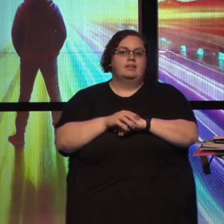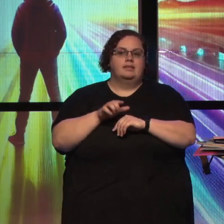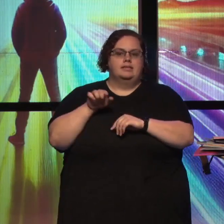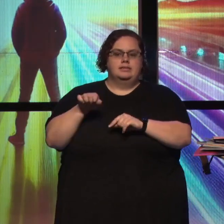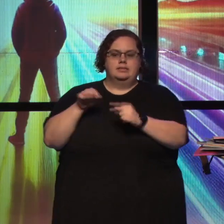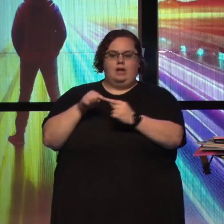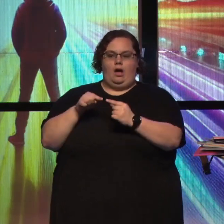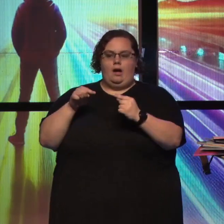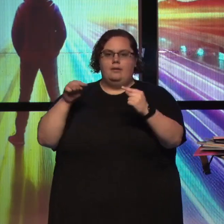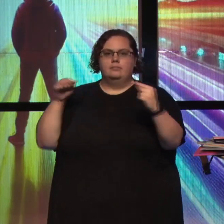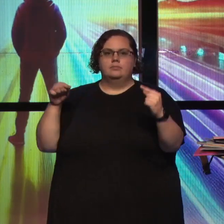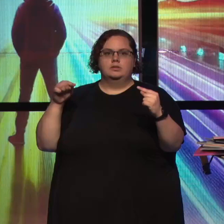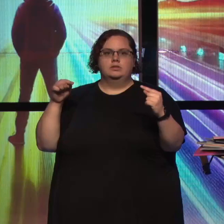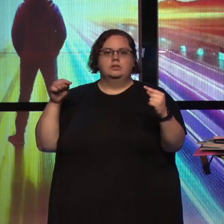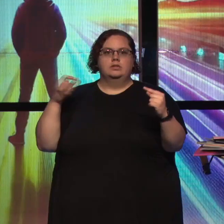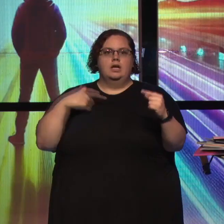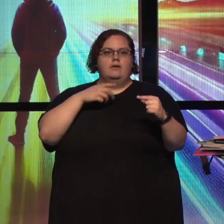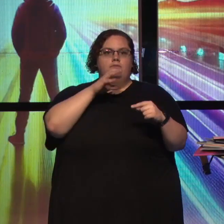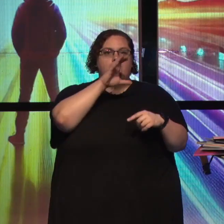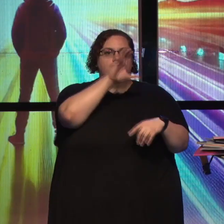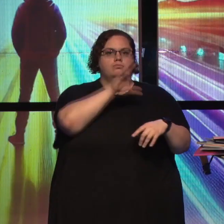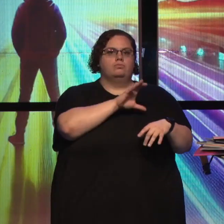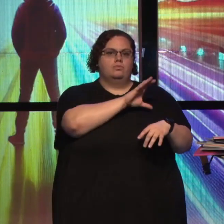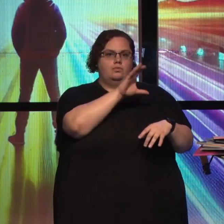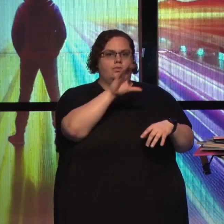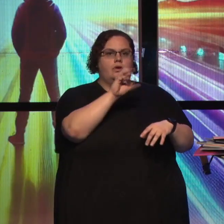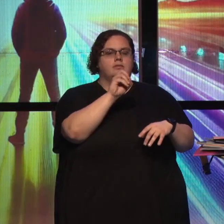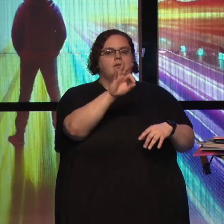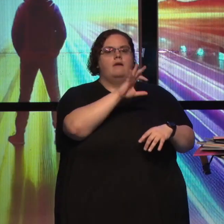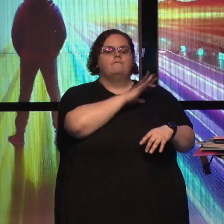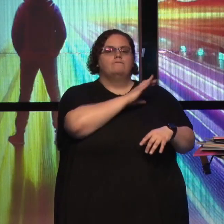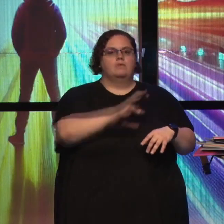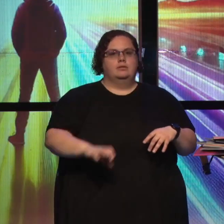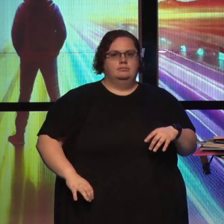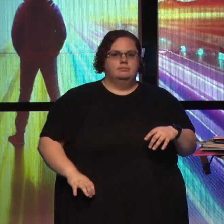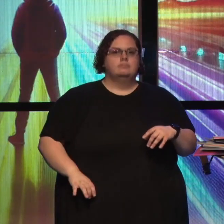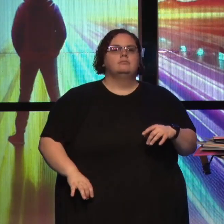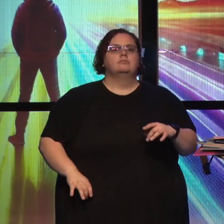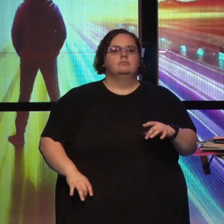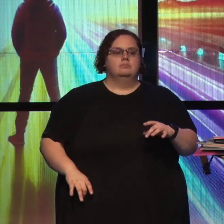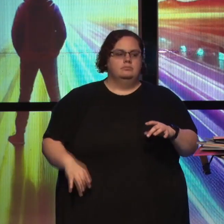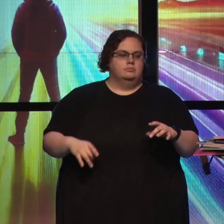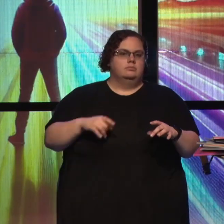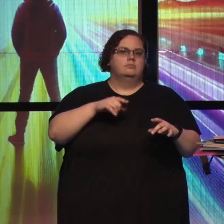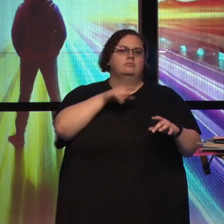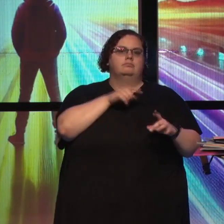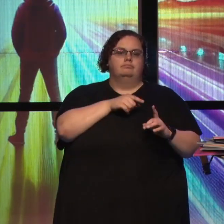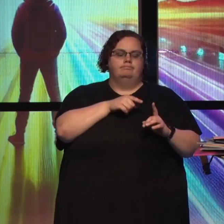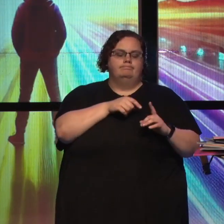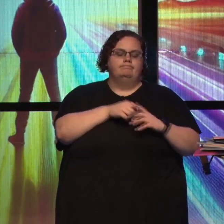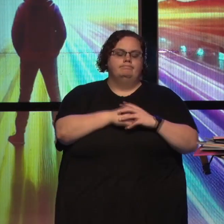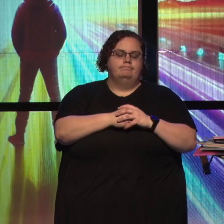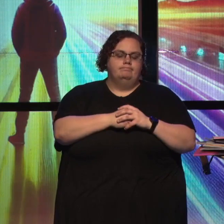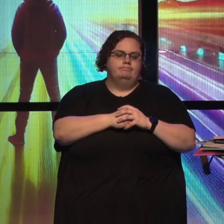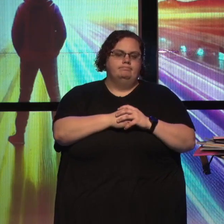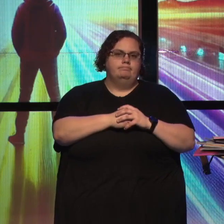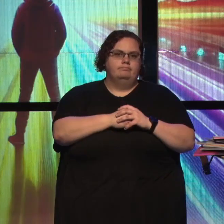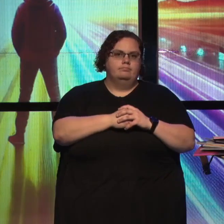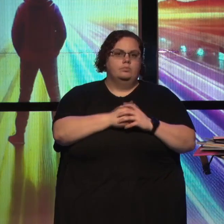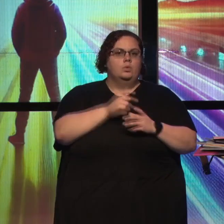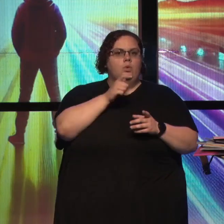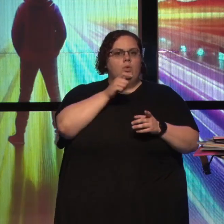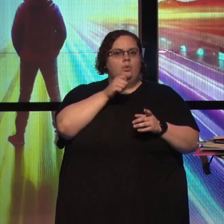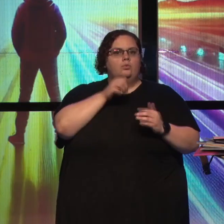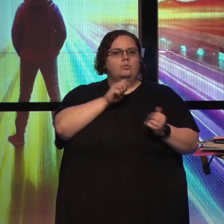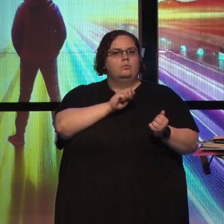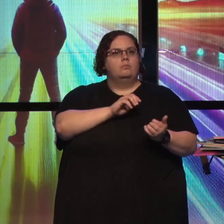to the humiliation of the cross of Christ, the one who we would say is King of Kings and Lord of Lords, whose way is